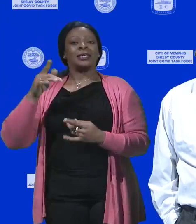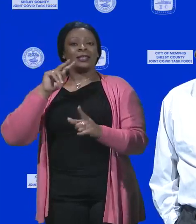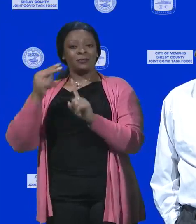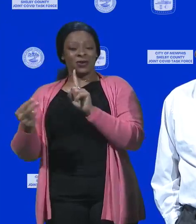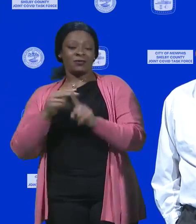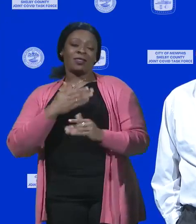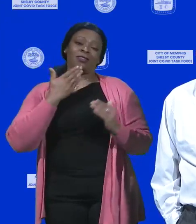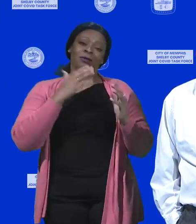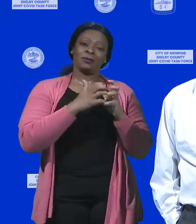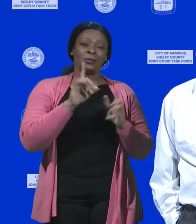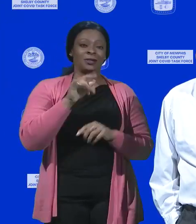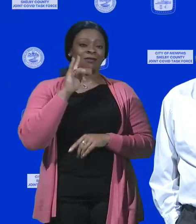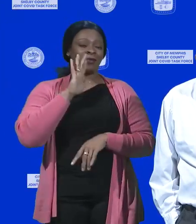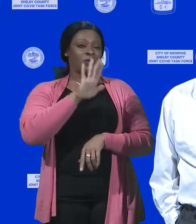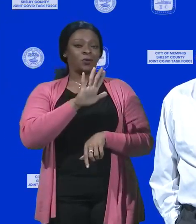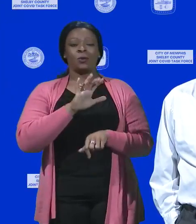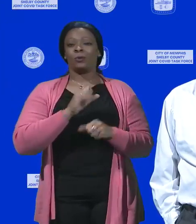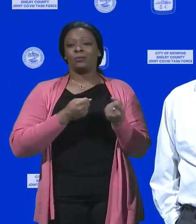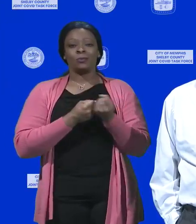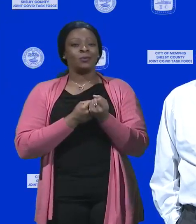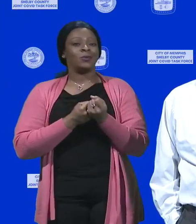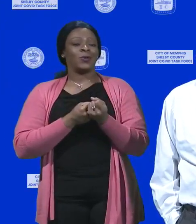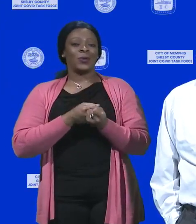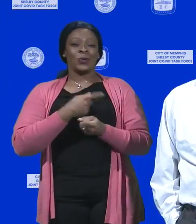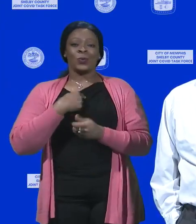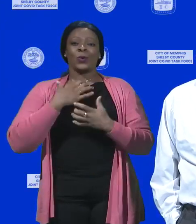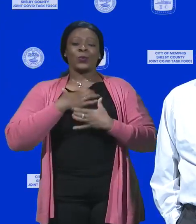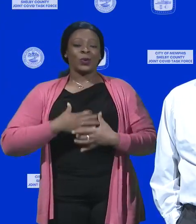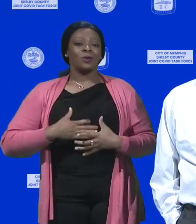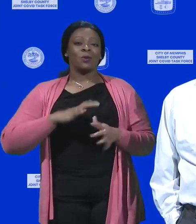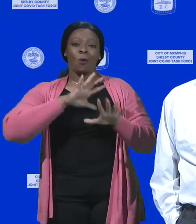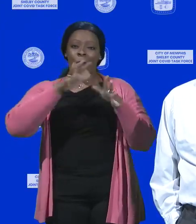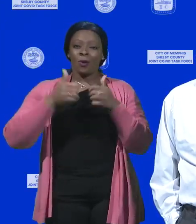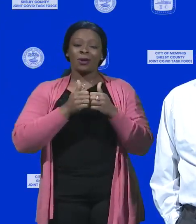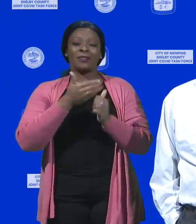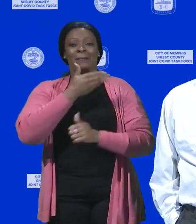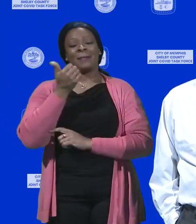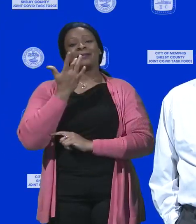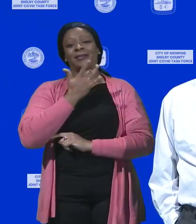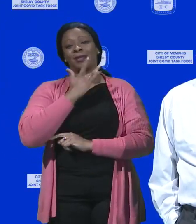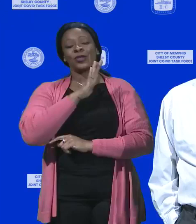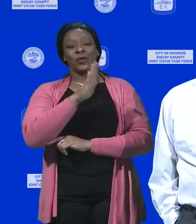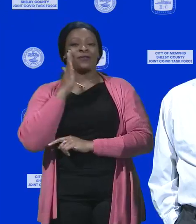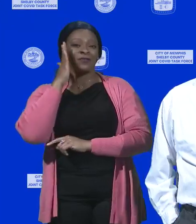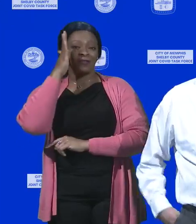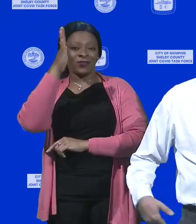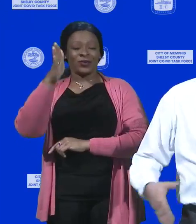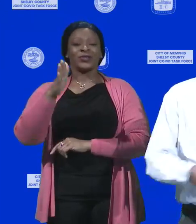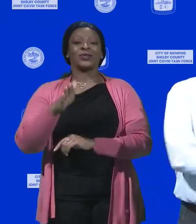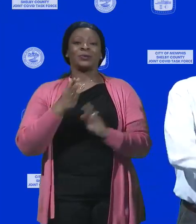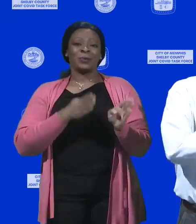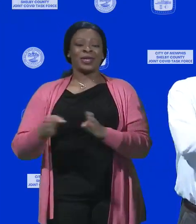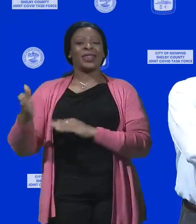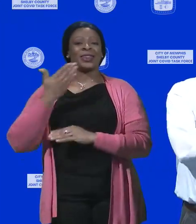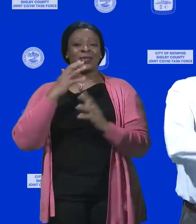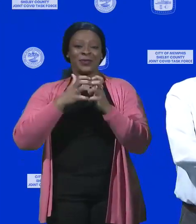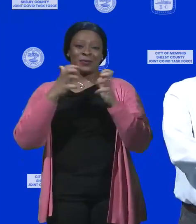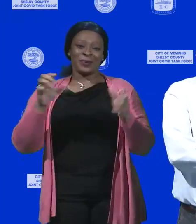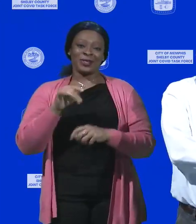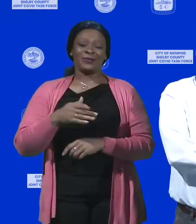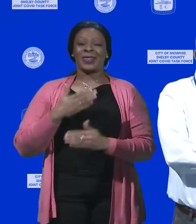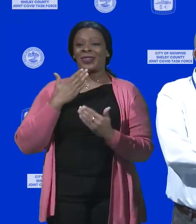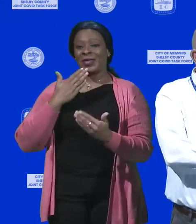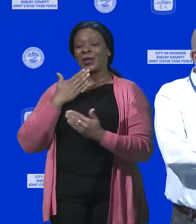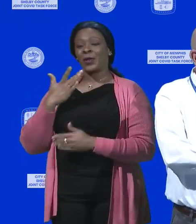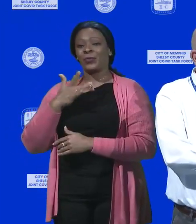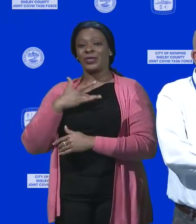thank you so much for your stalwart support, and we wish you collectively the best of luck in your future endeavors. So thank you again so much. Thank